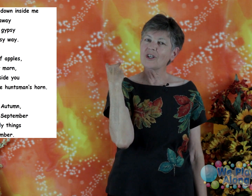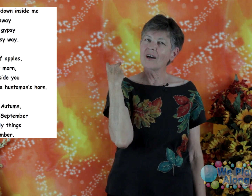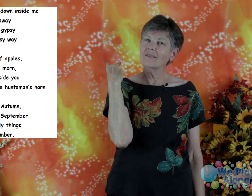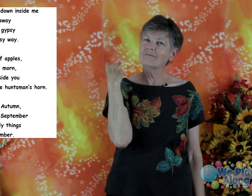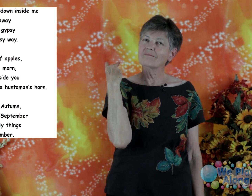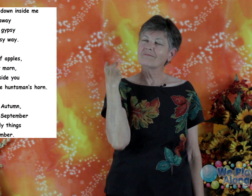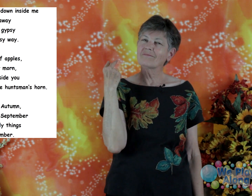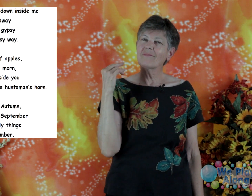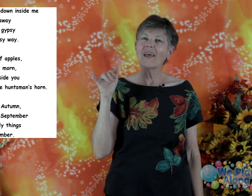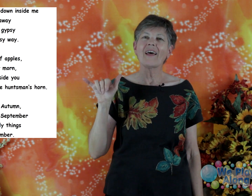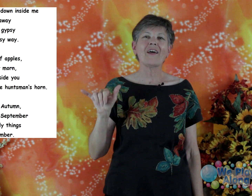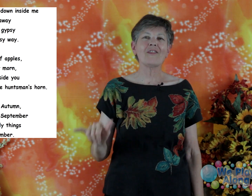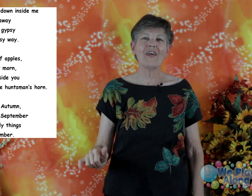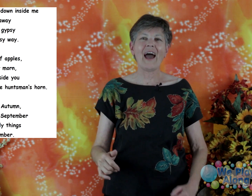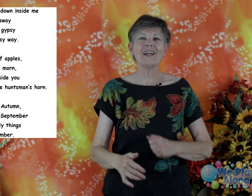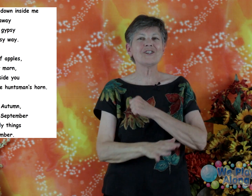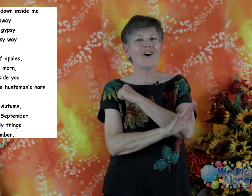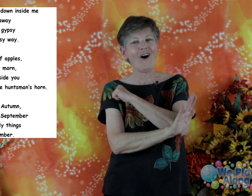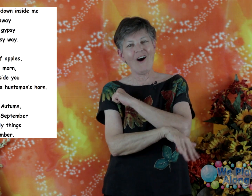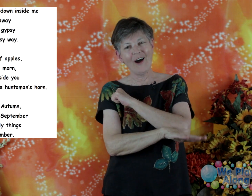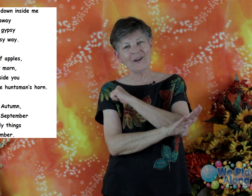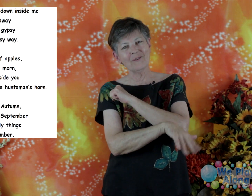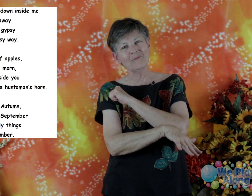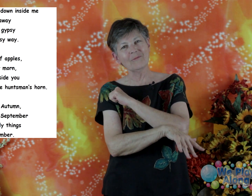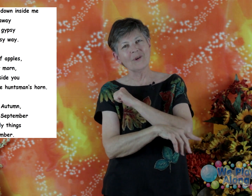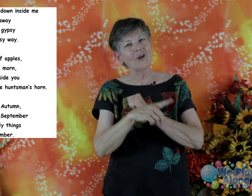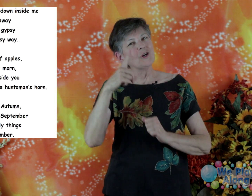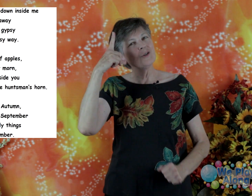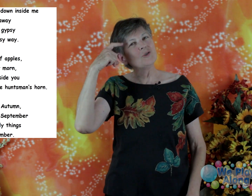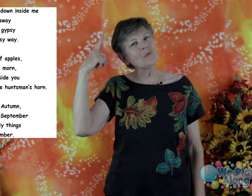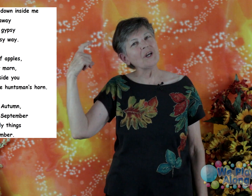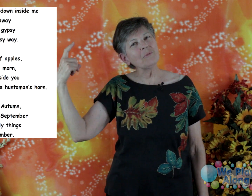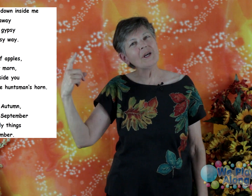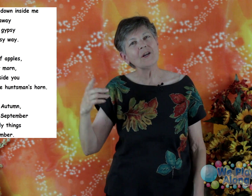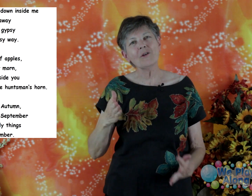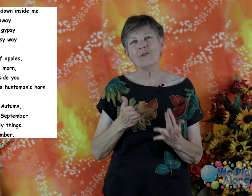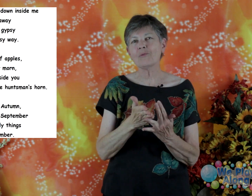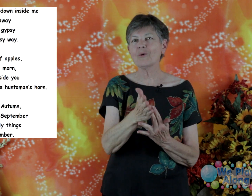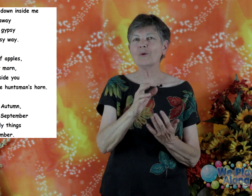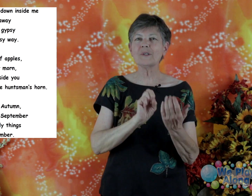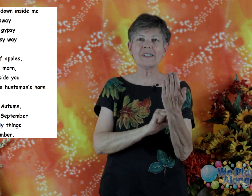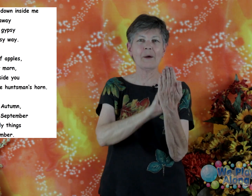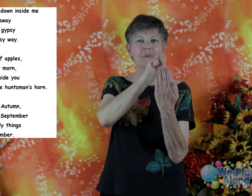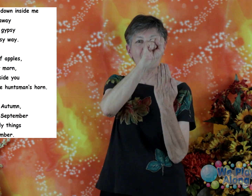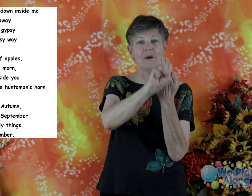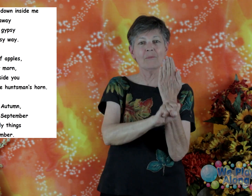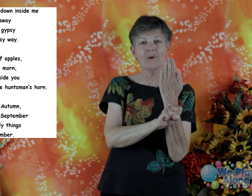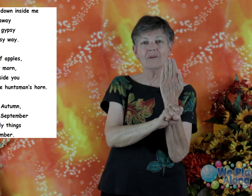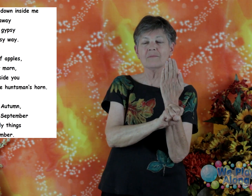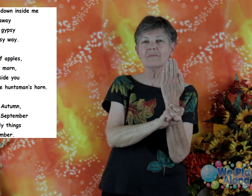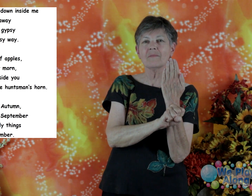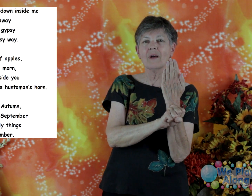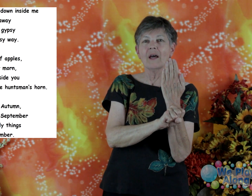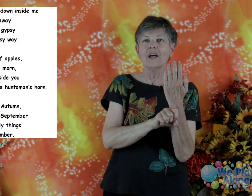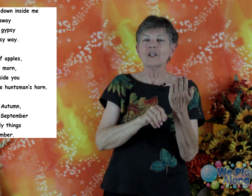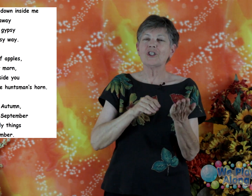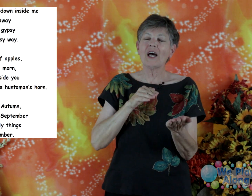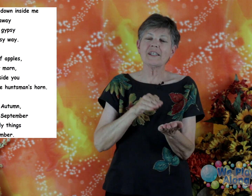Nostalgia, that's autumn. Dreaming through September, just